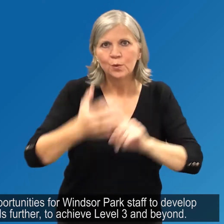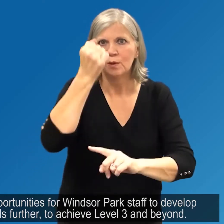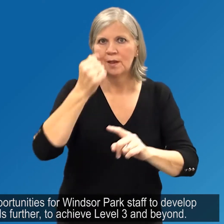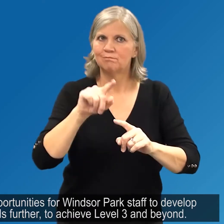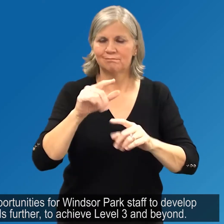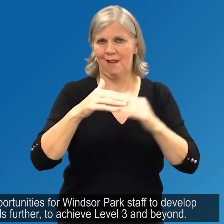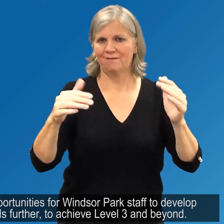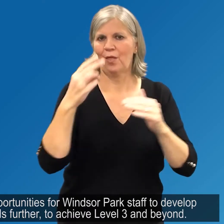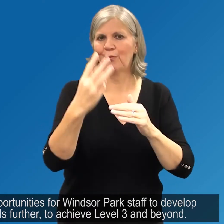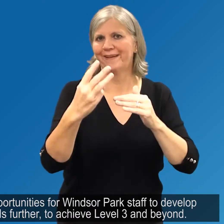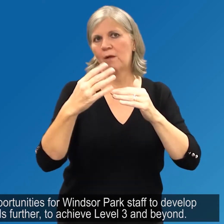beyond.